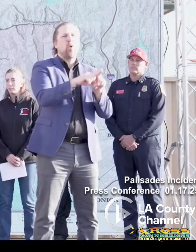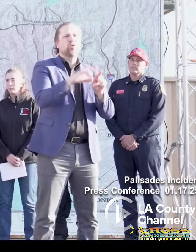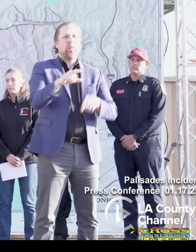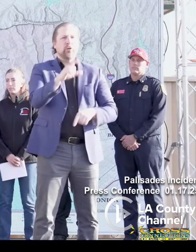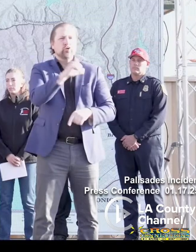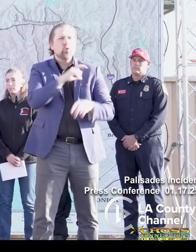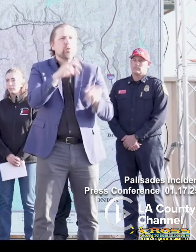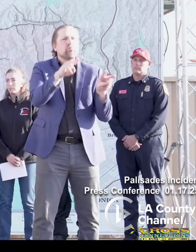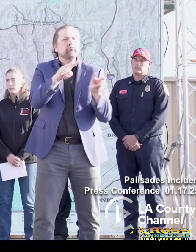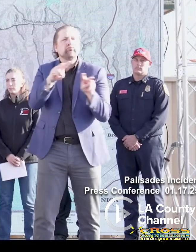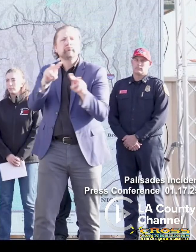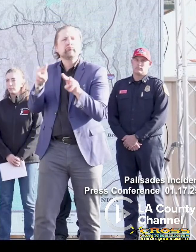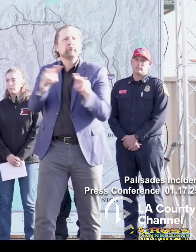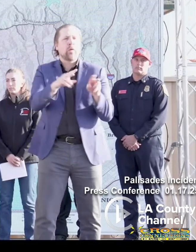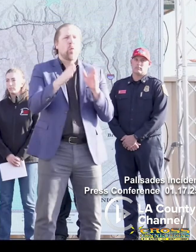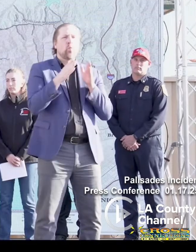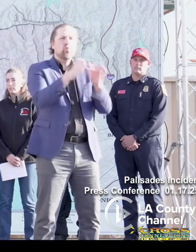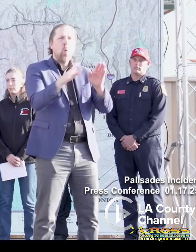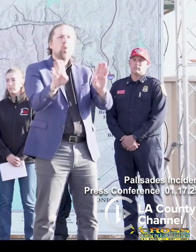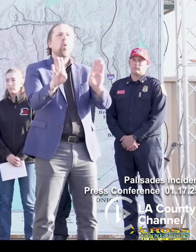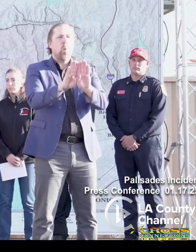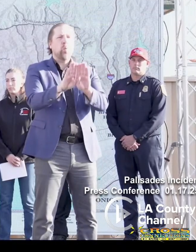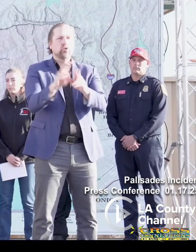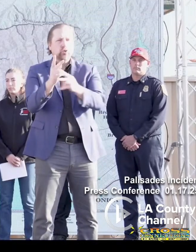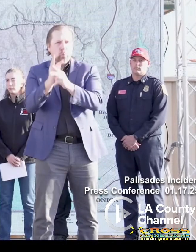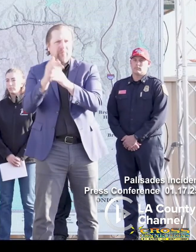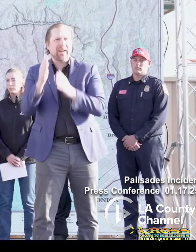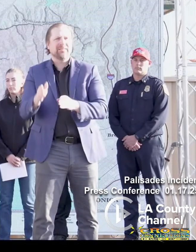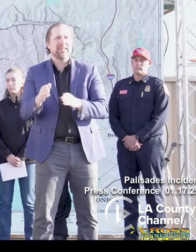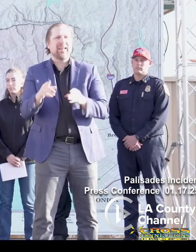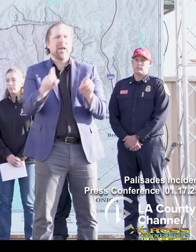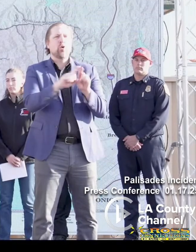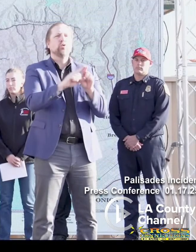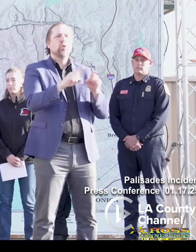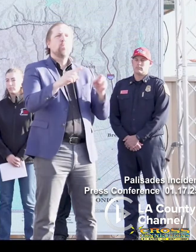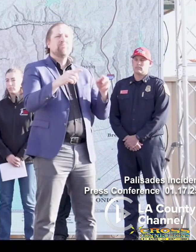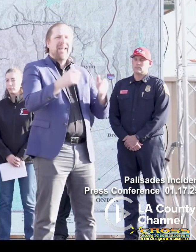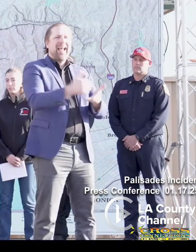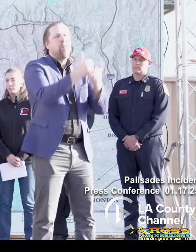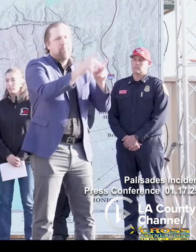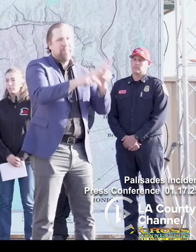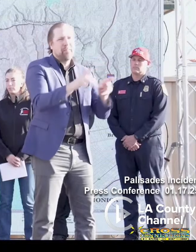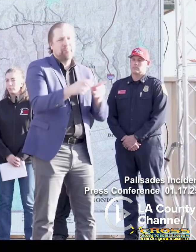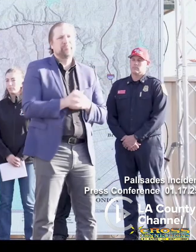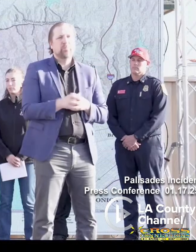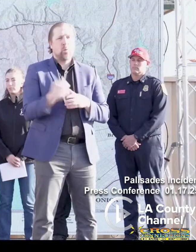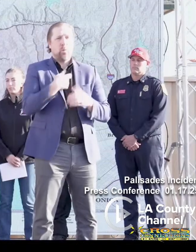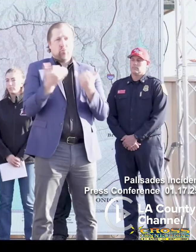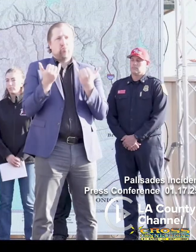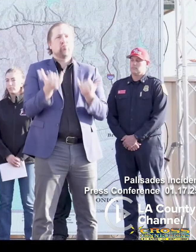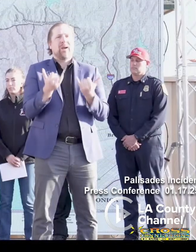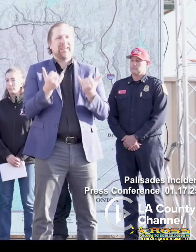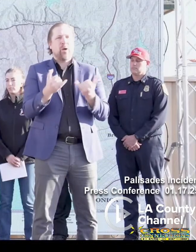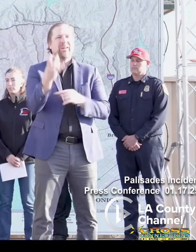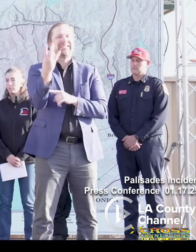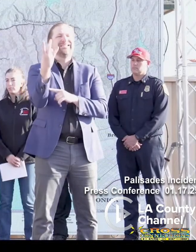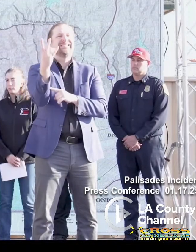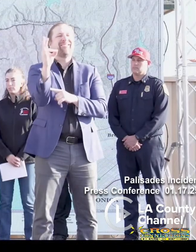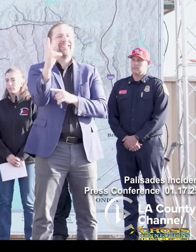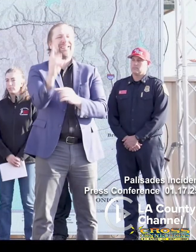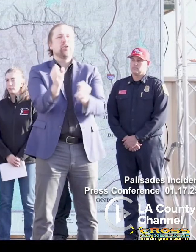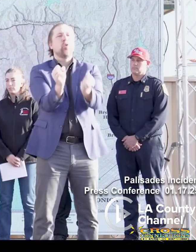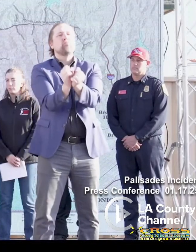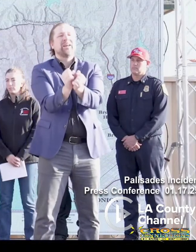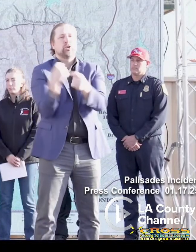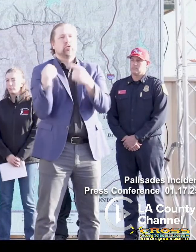patrols, road closures, and humanitarian efforts. We currently have made 17